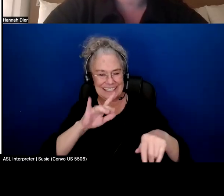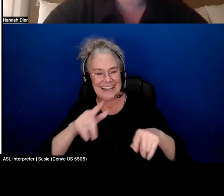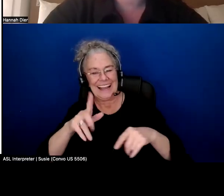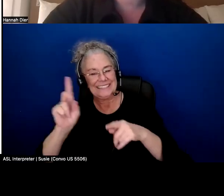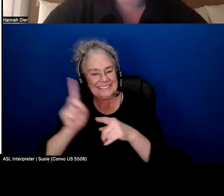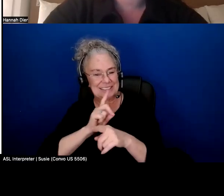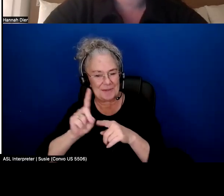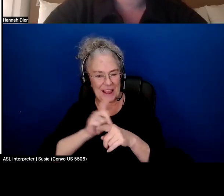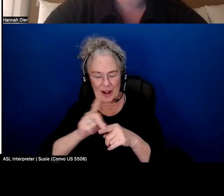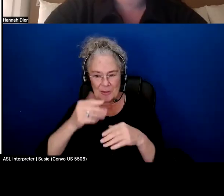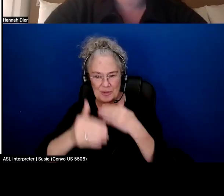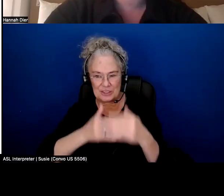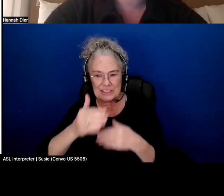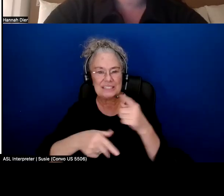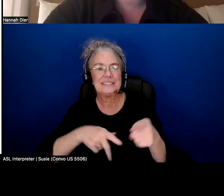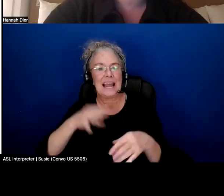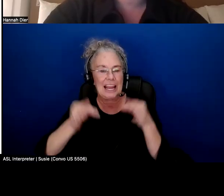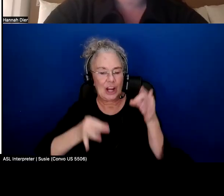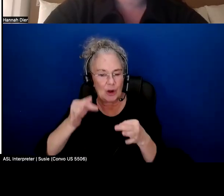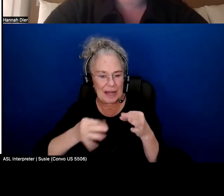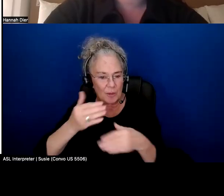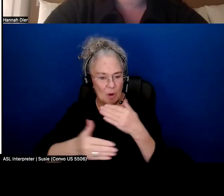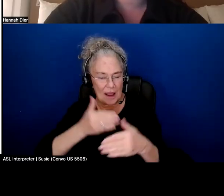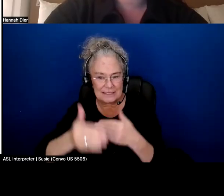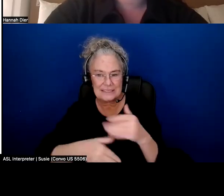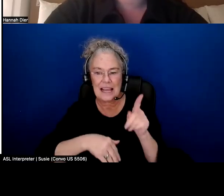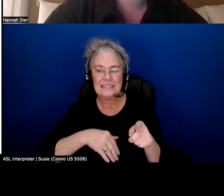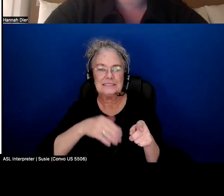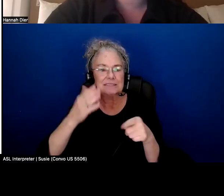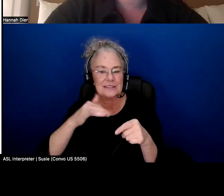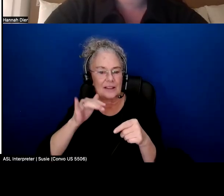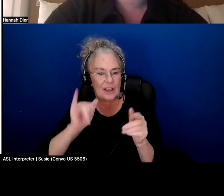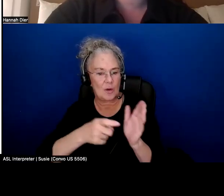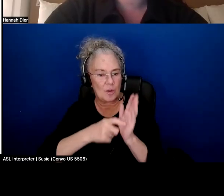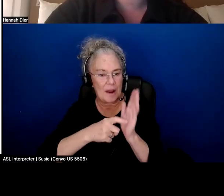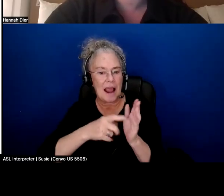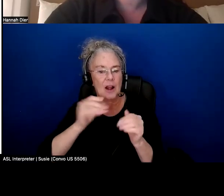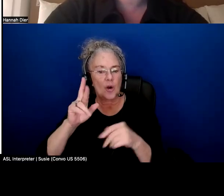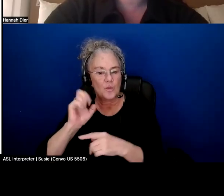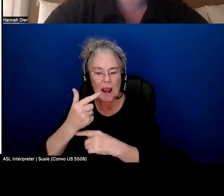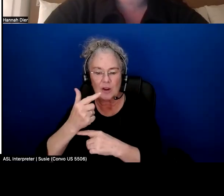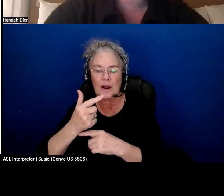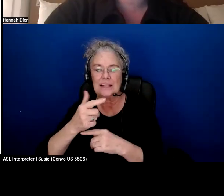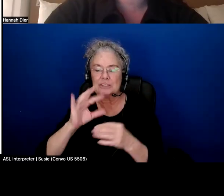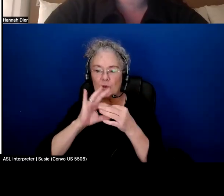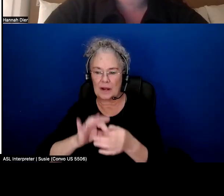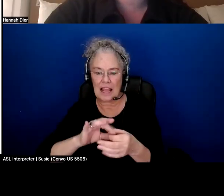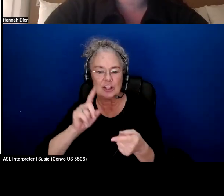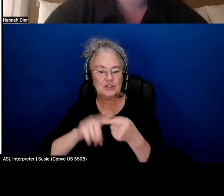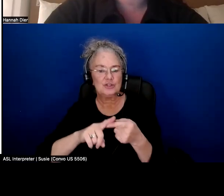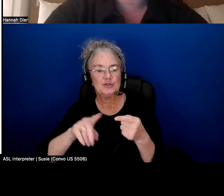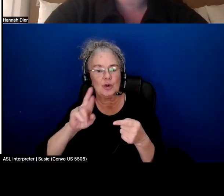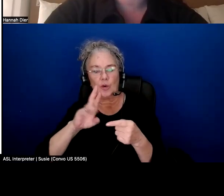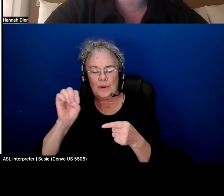procedures. Then we have a hearing process. We have a requirement for regulations related to reactivation